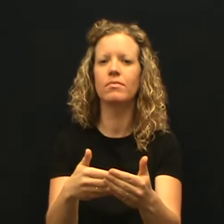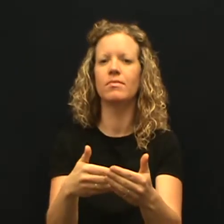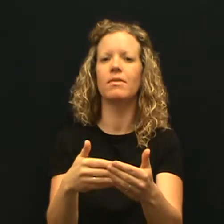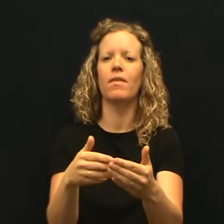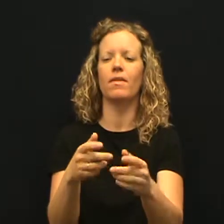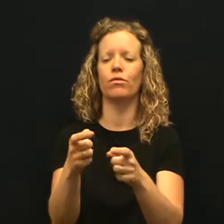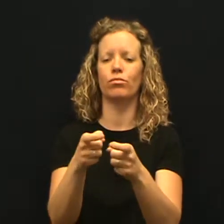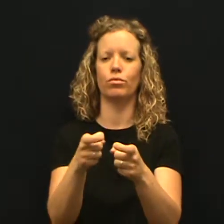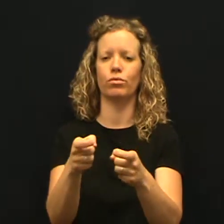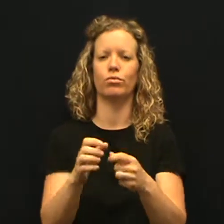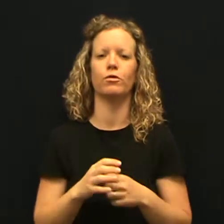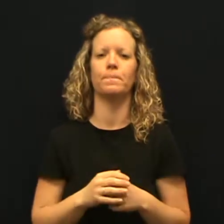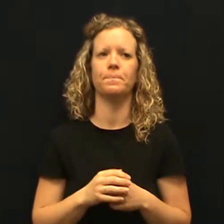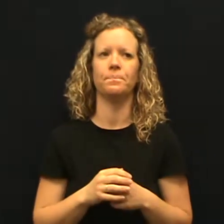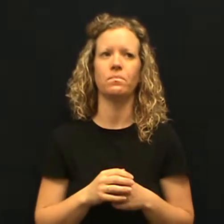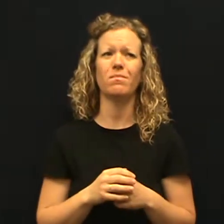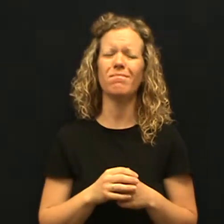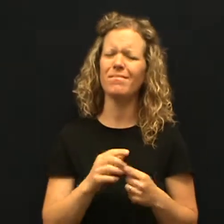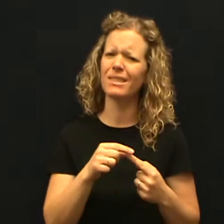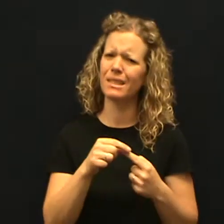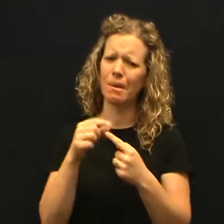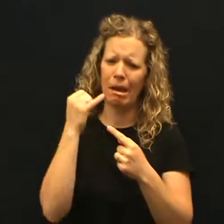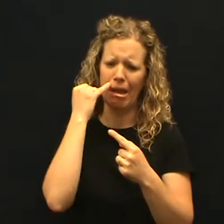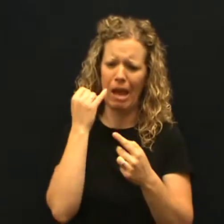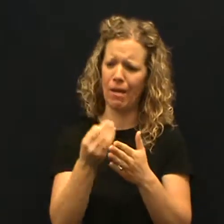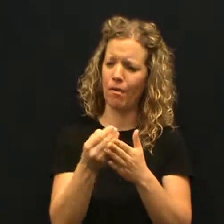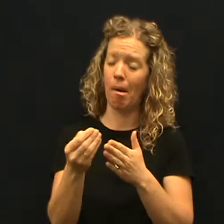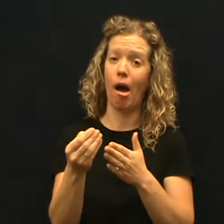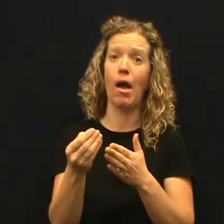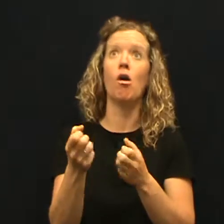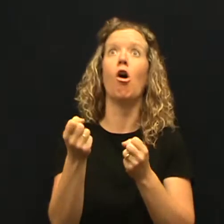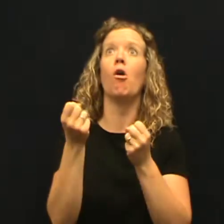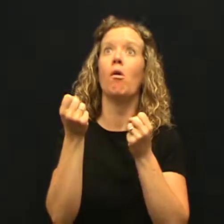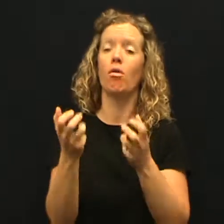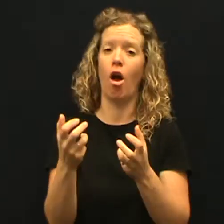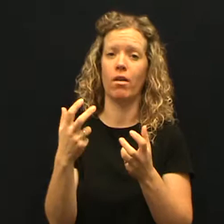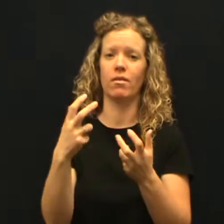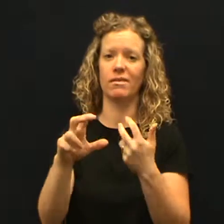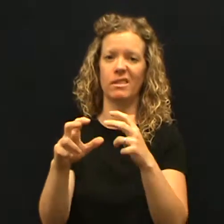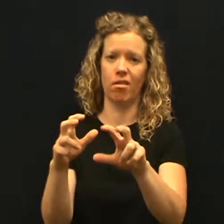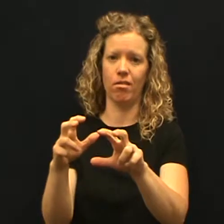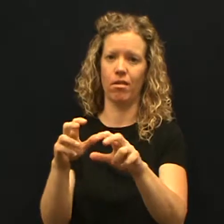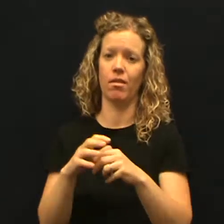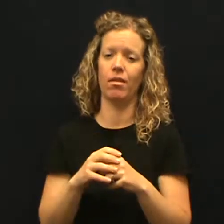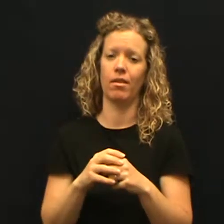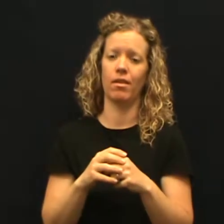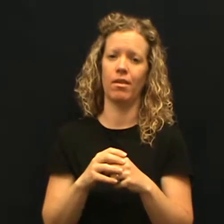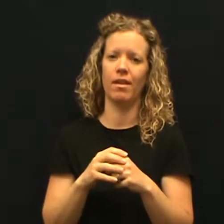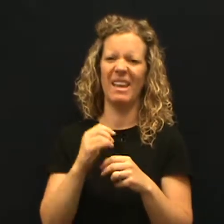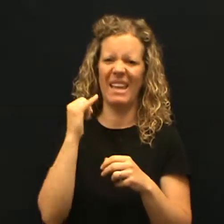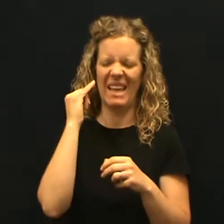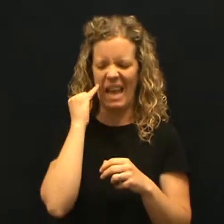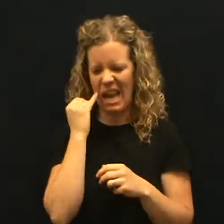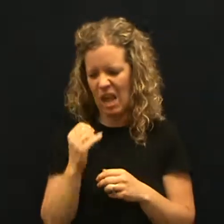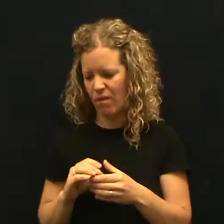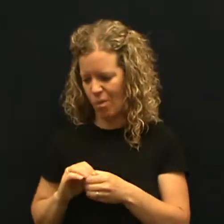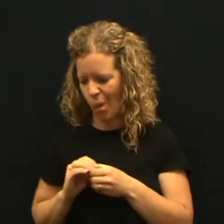a major share of the stock. Of course, if you're a minor stockholder, your vote isn't going to really count for much.